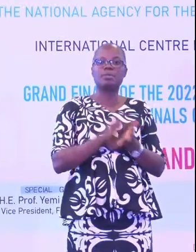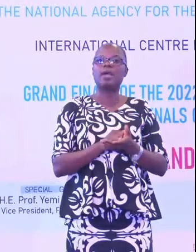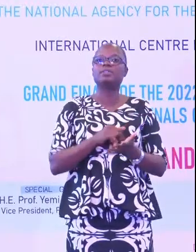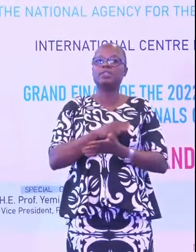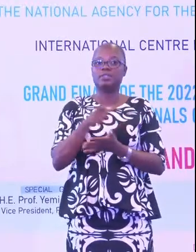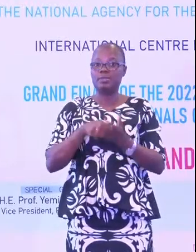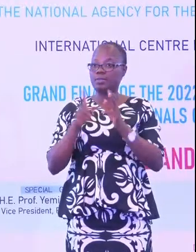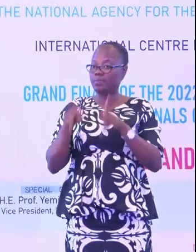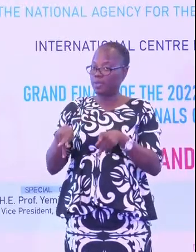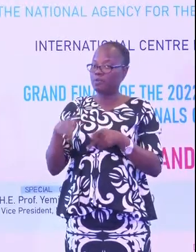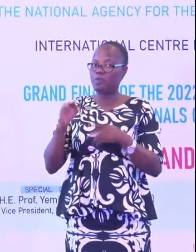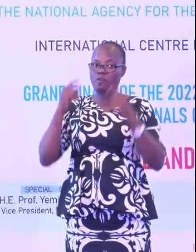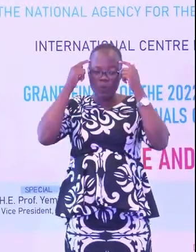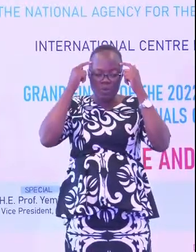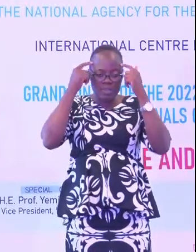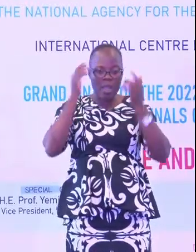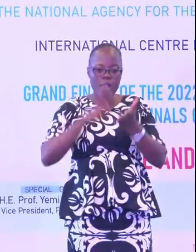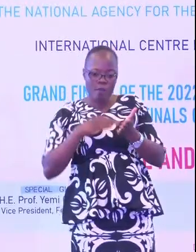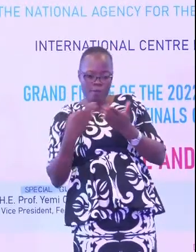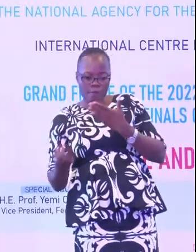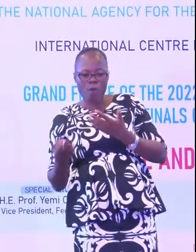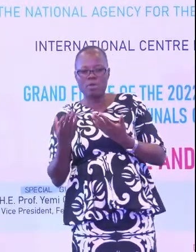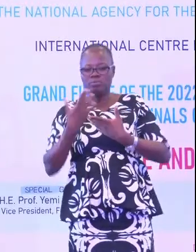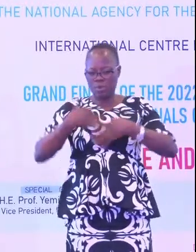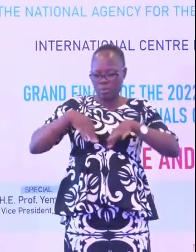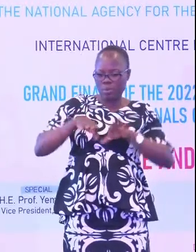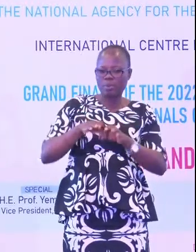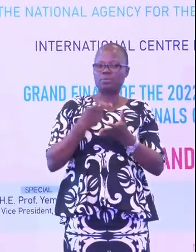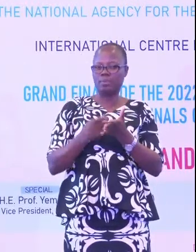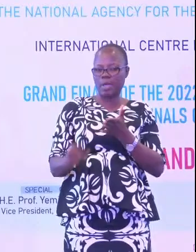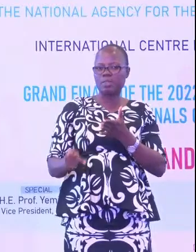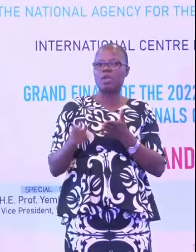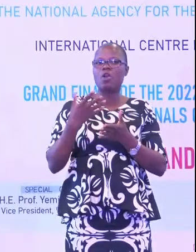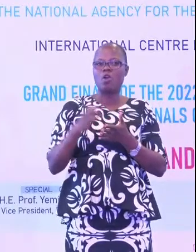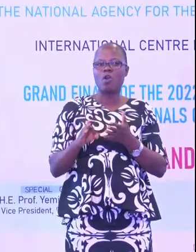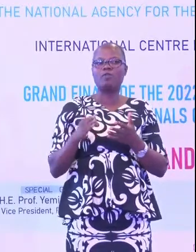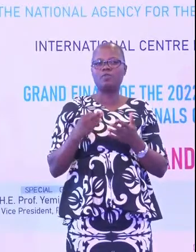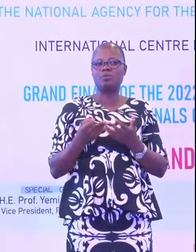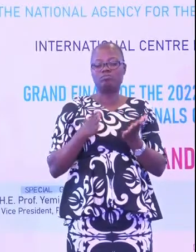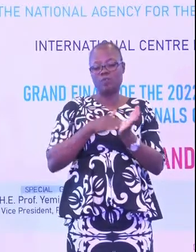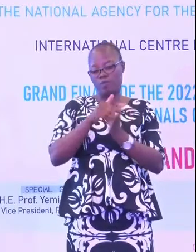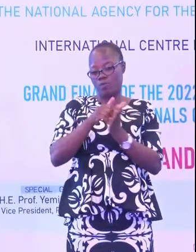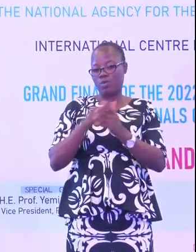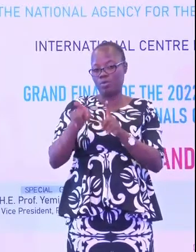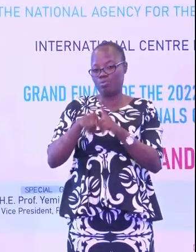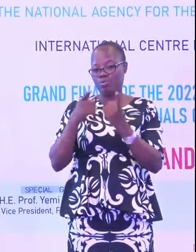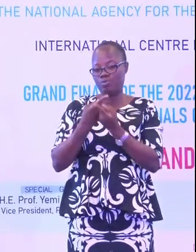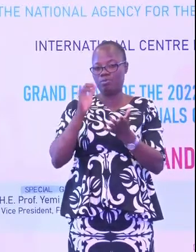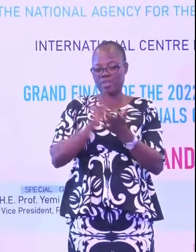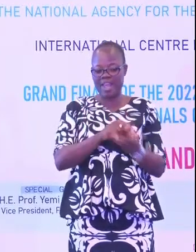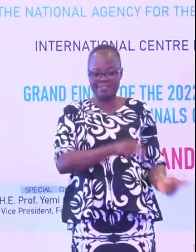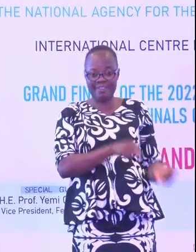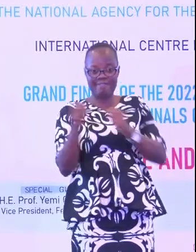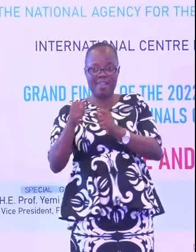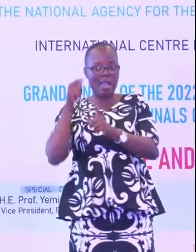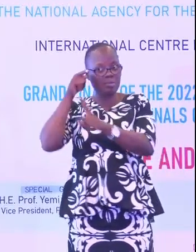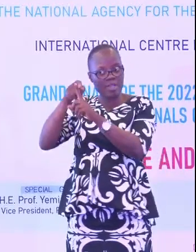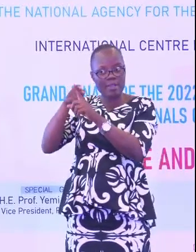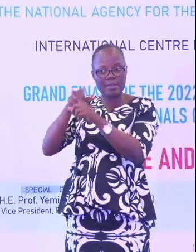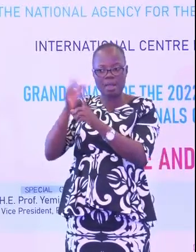these persons of concern form a substantial portion of the vulnerable groups that traffickers target and prey